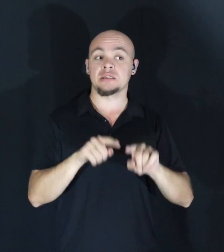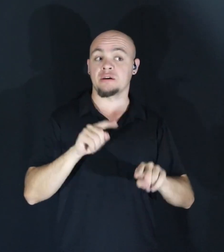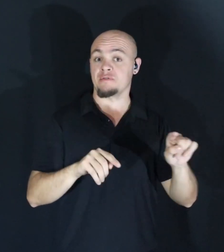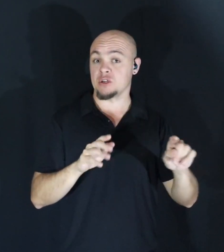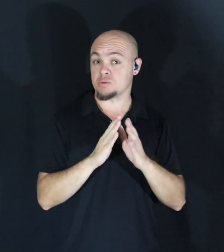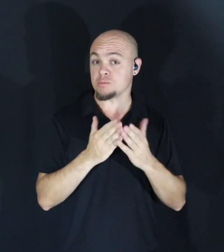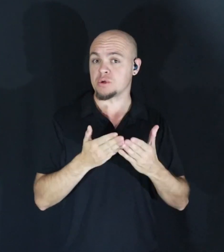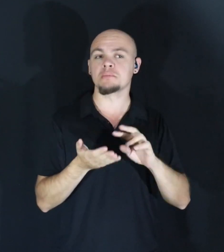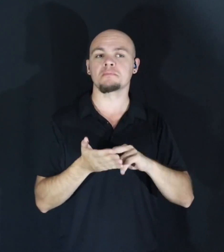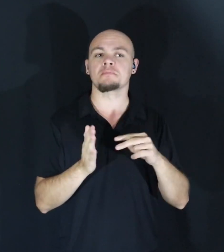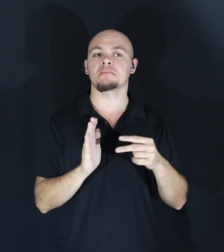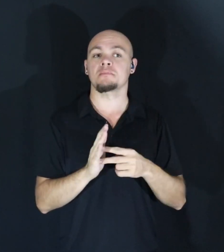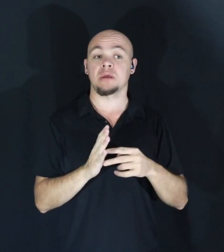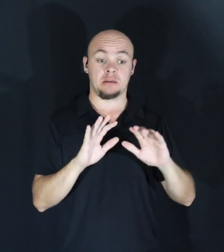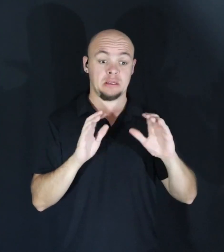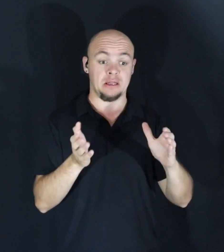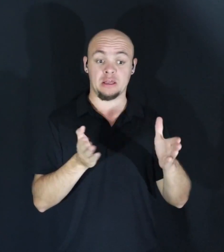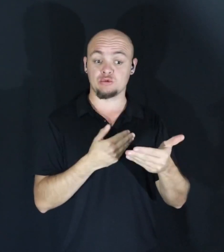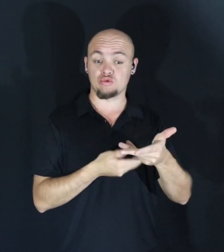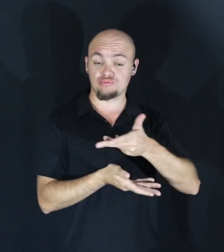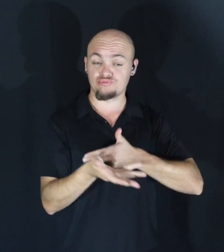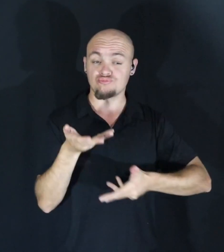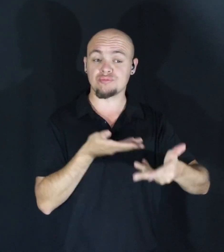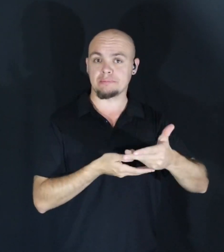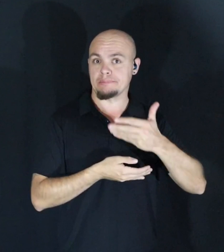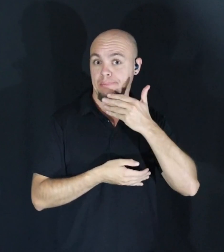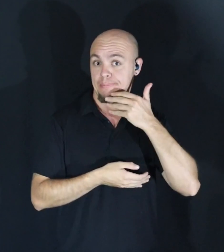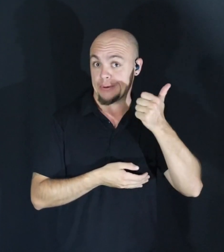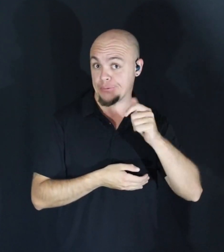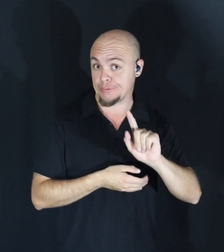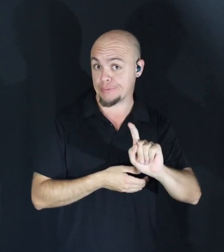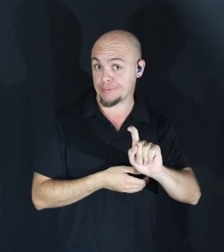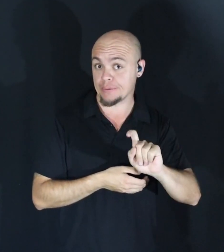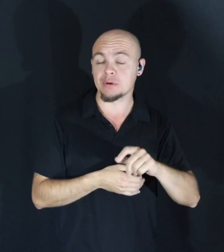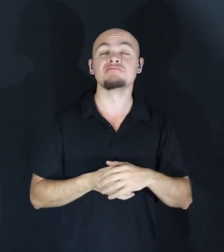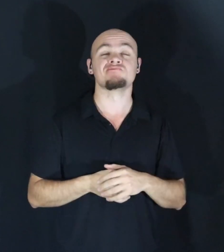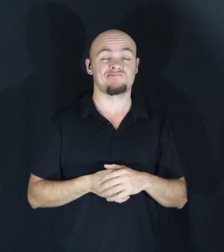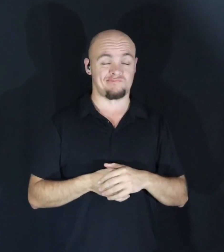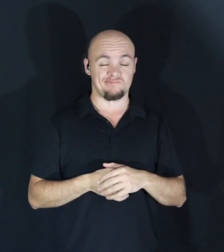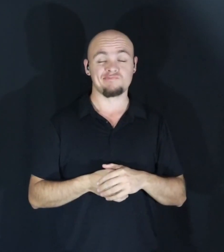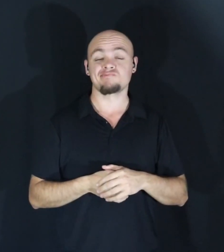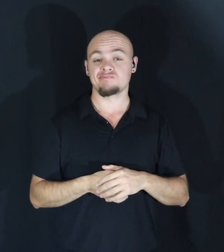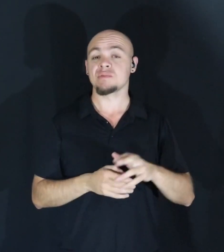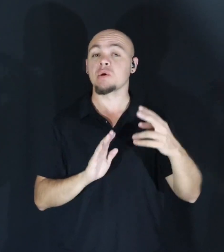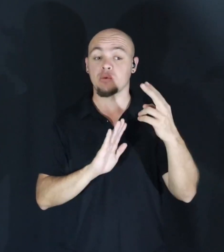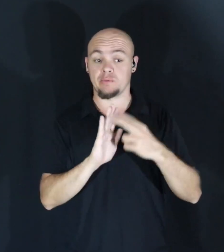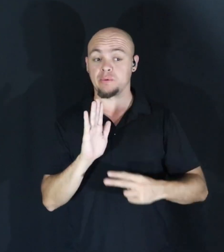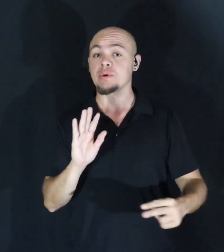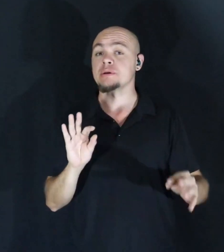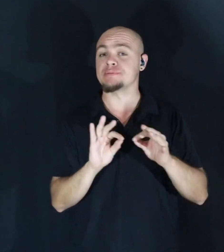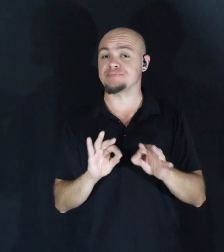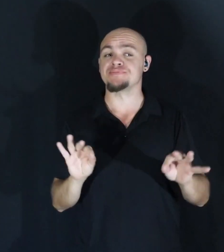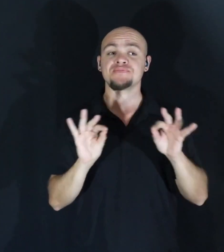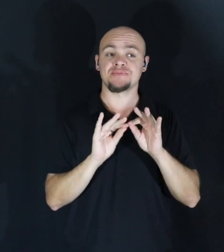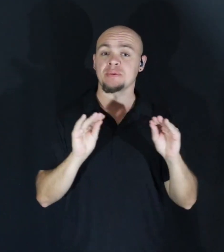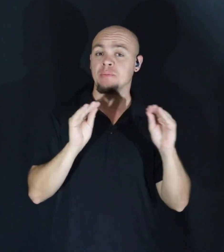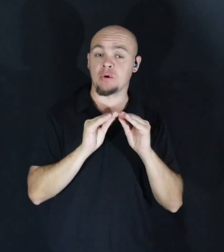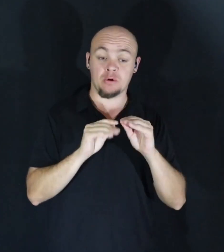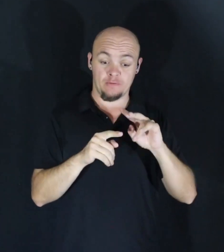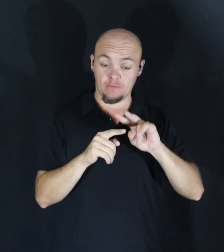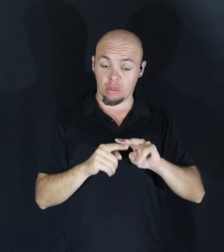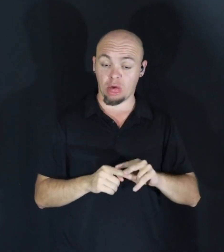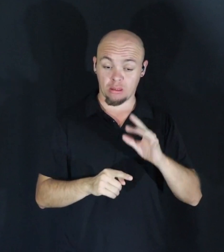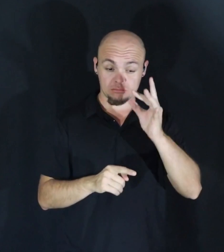greater engagement in the classroom? Yeah, not only do students read more, but they're also able to retain vocabulary